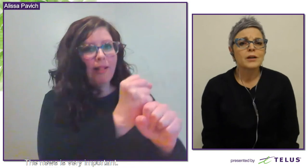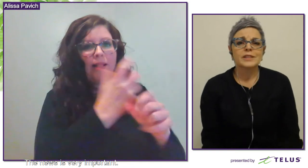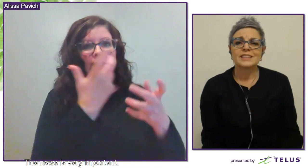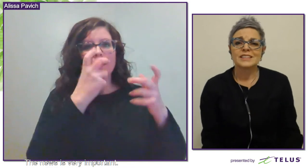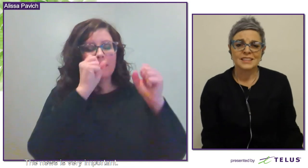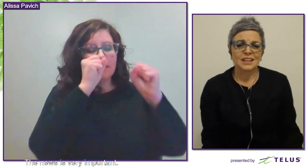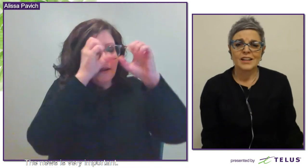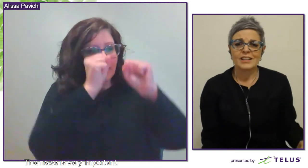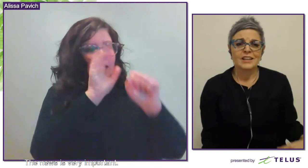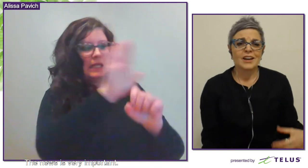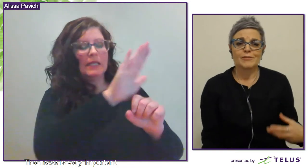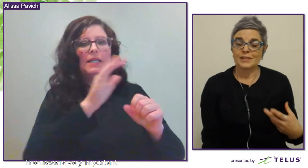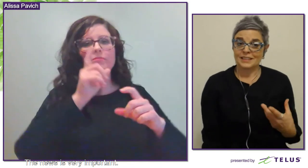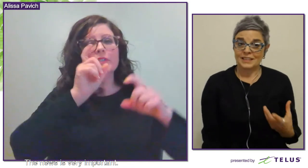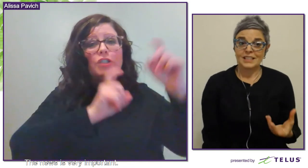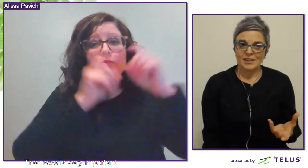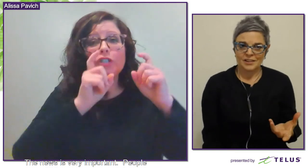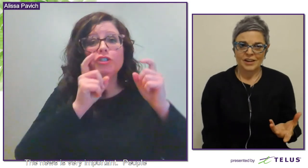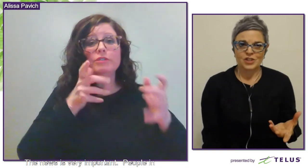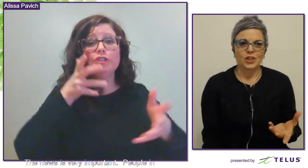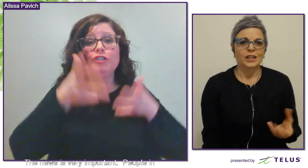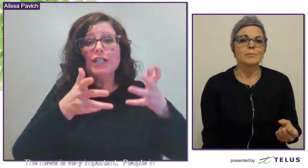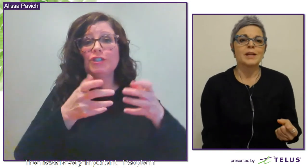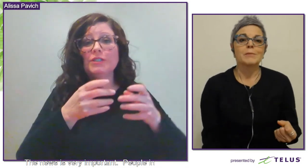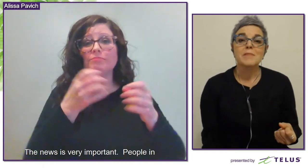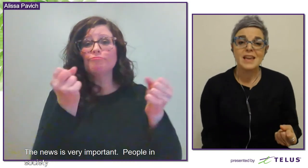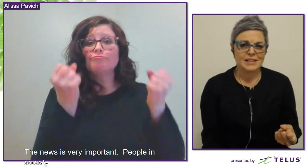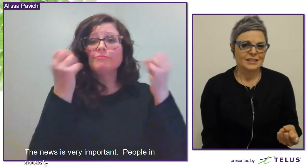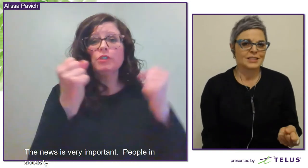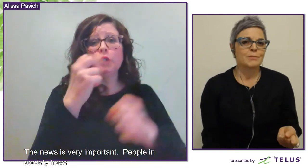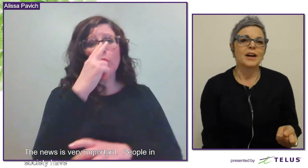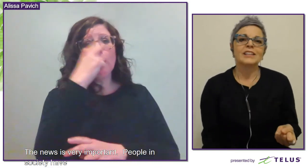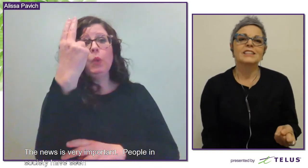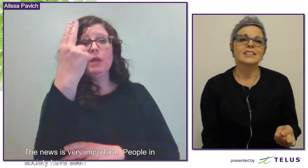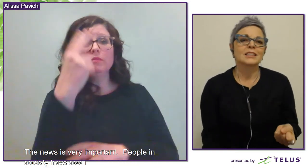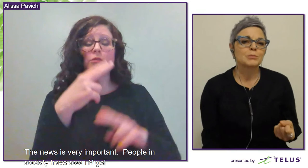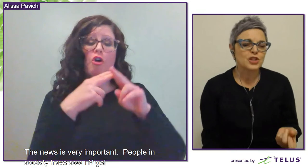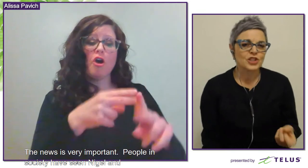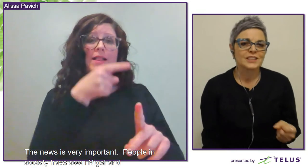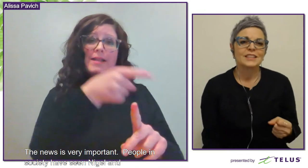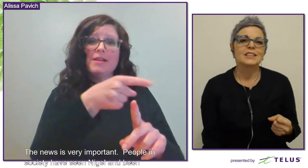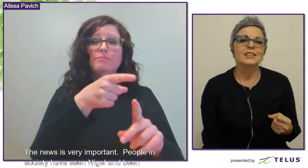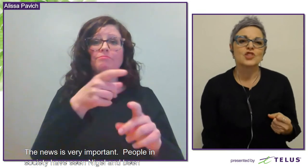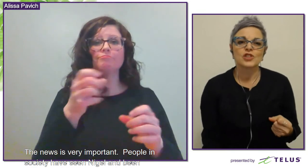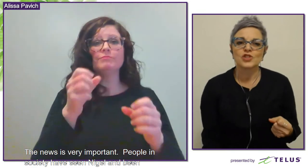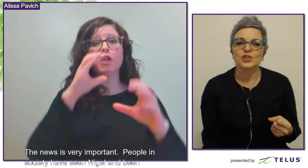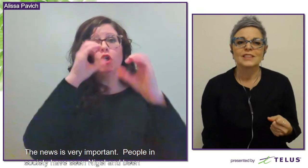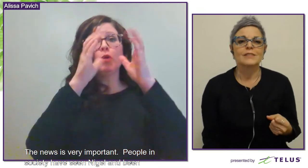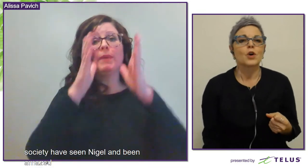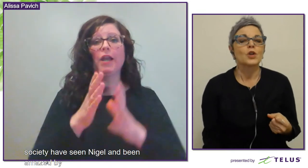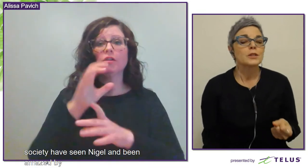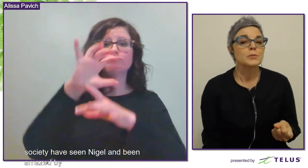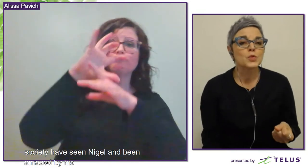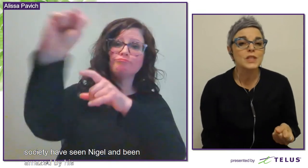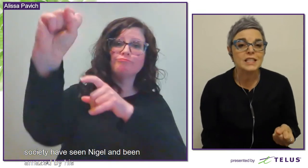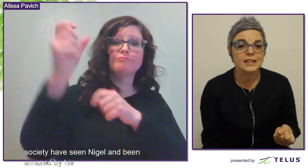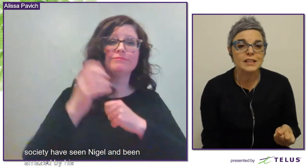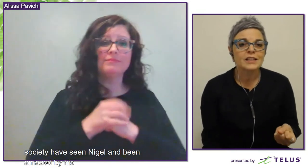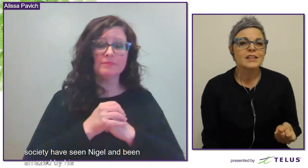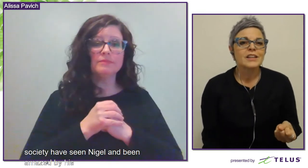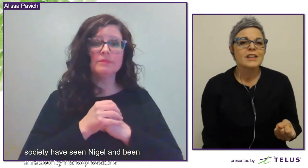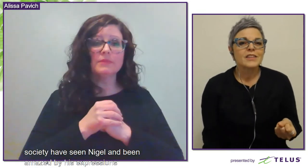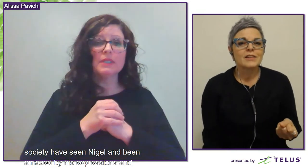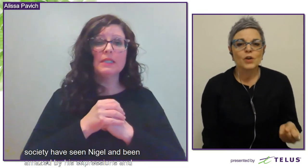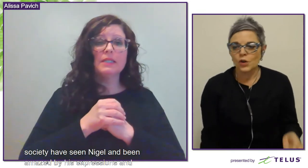People in society have seen Nigel and been amazed by his expressions and his gestures. They've called him